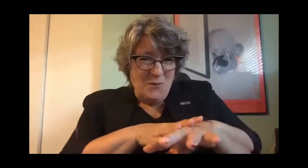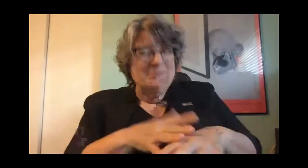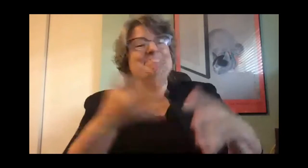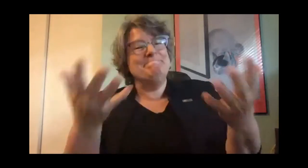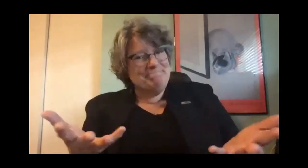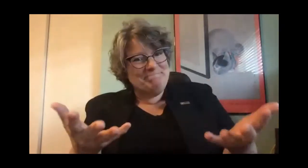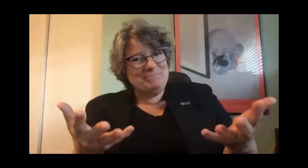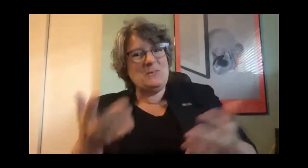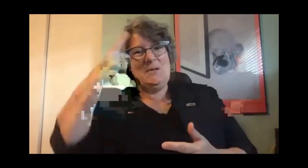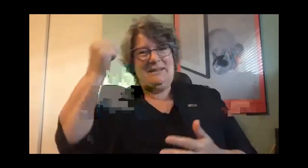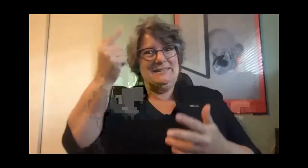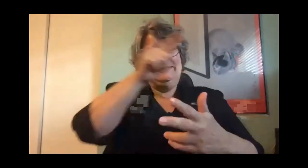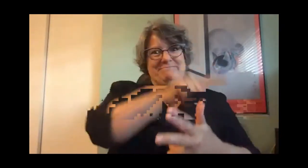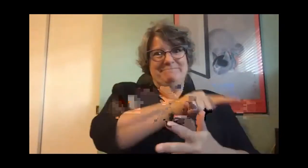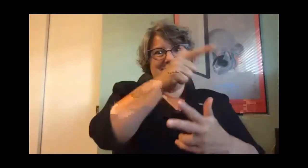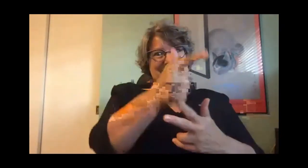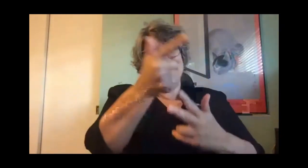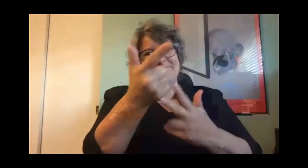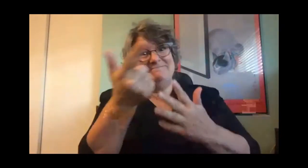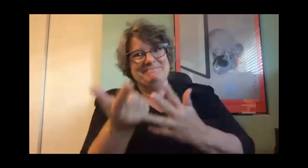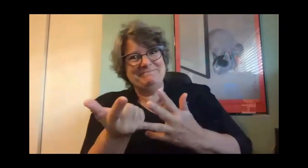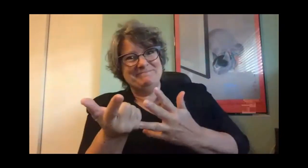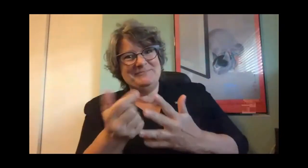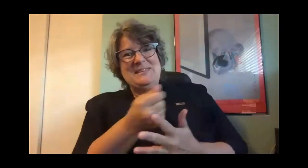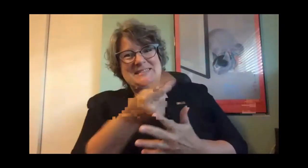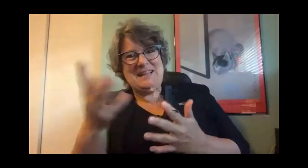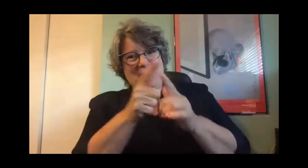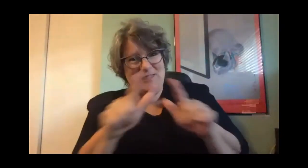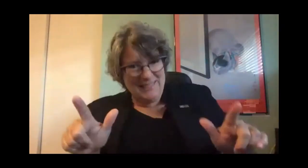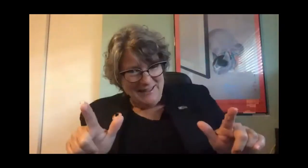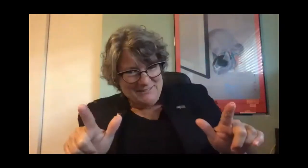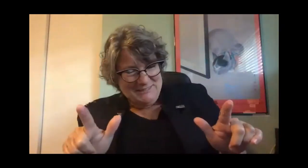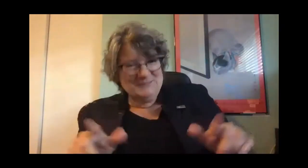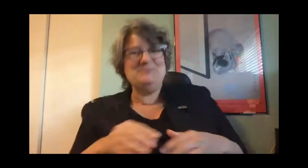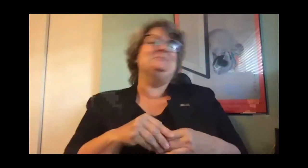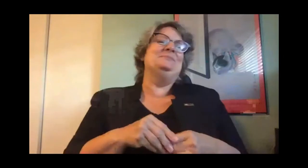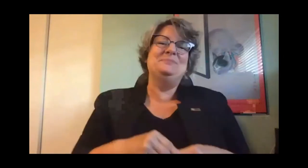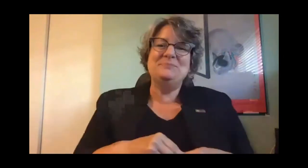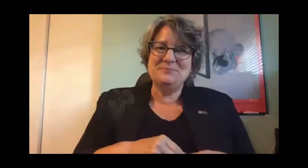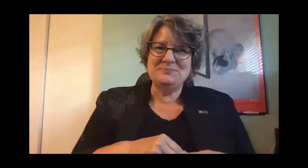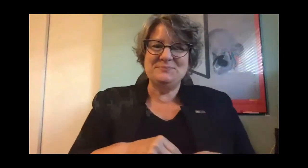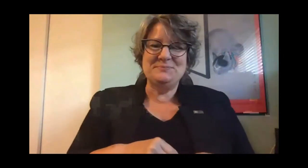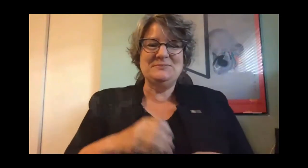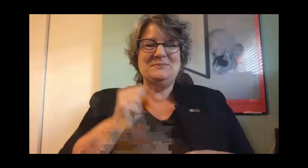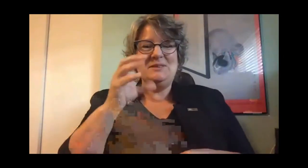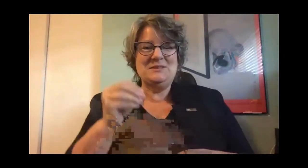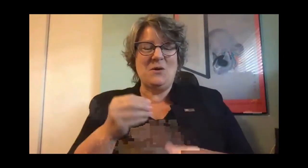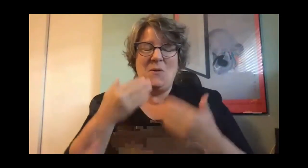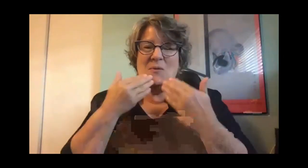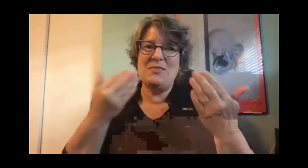signing slow, well, you know, it's because we have multiple tiers of interpreting all of the languages.